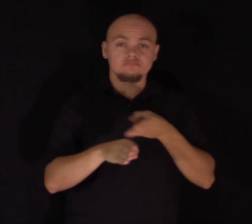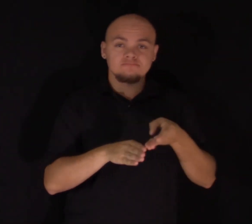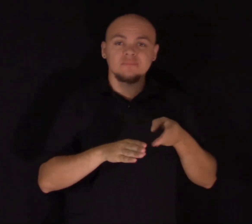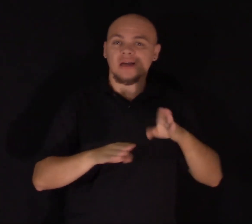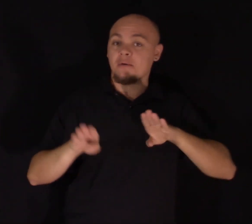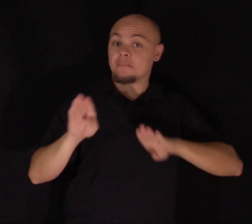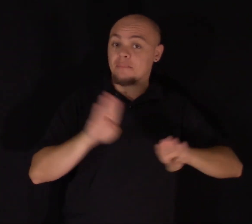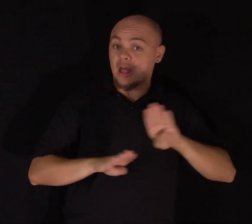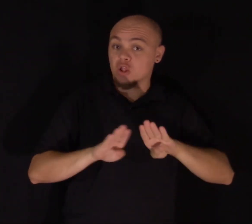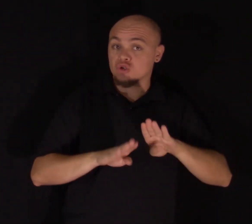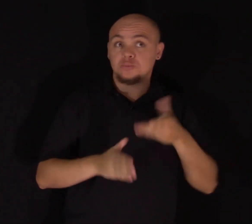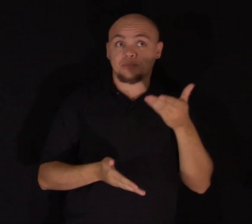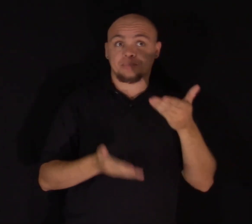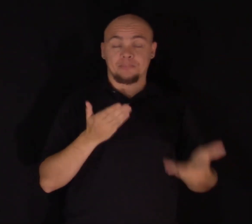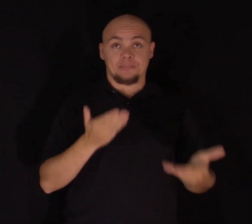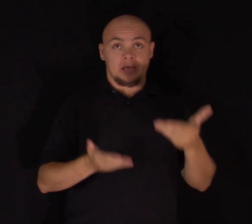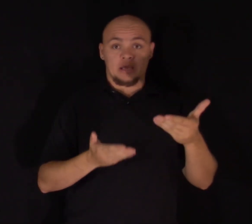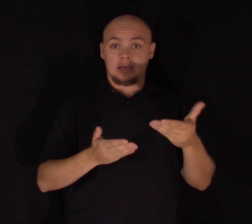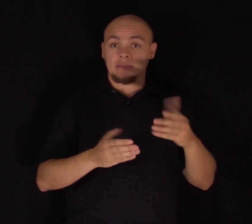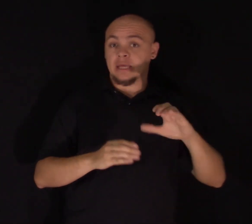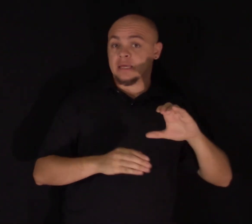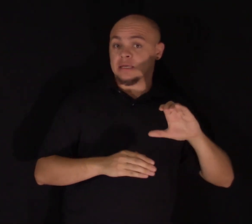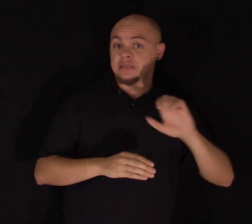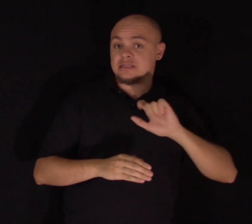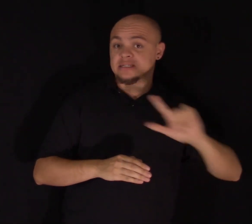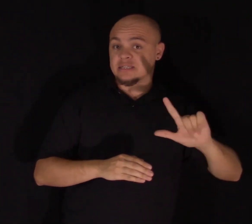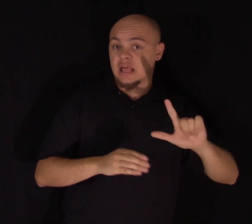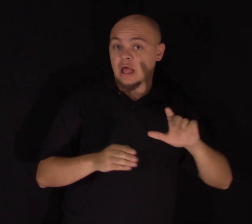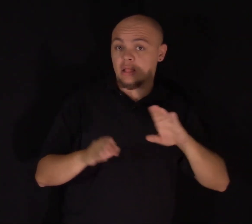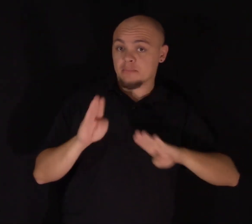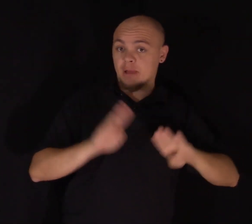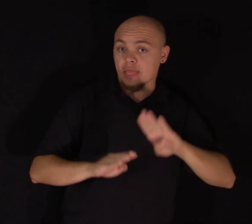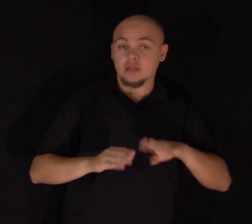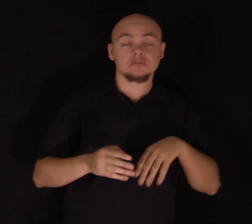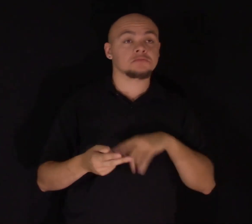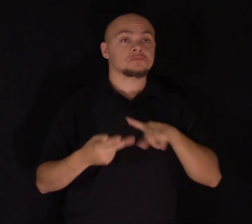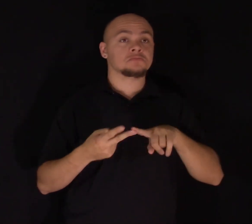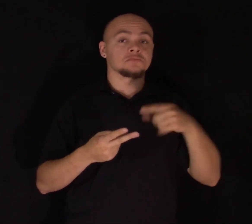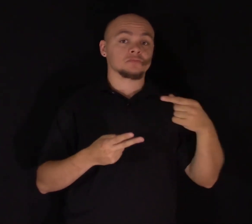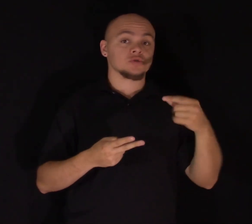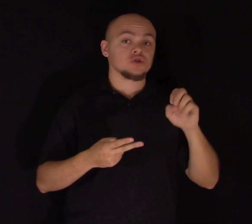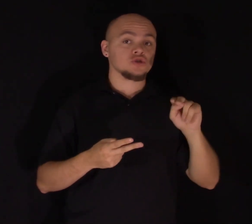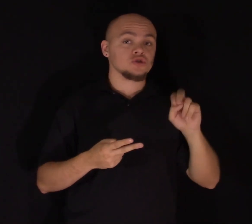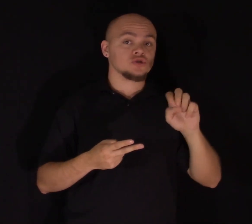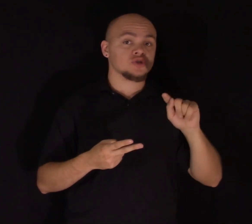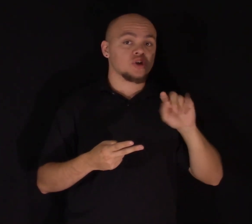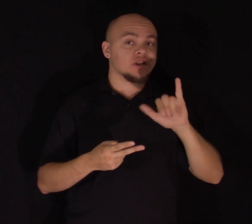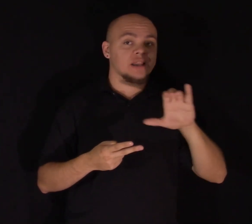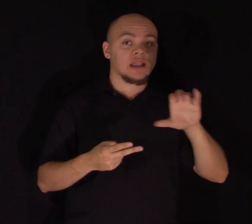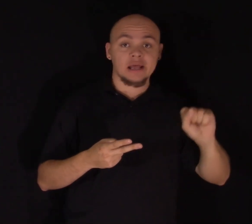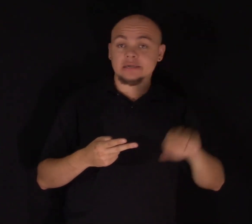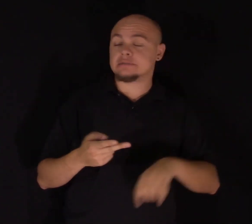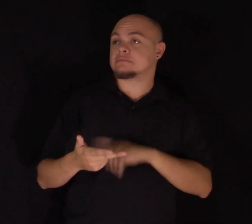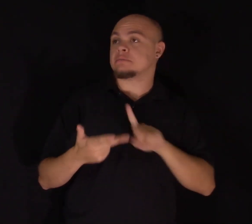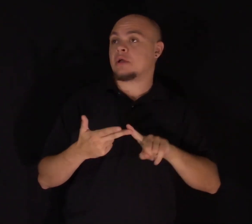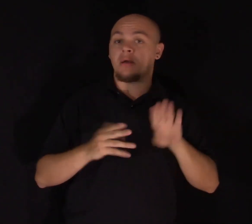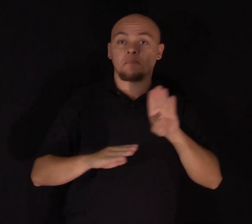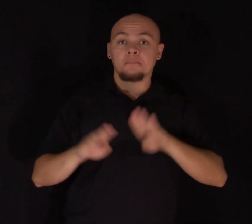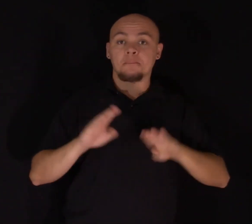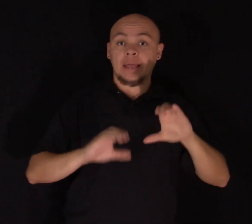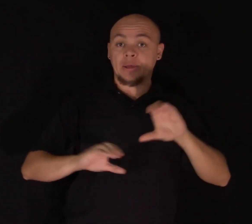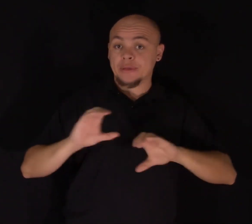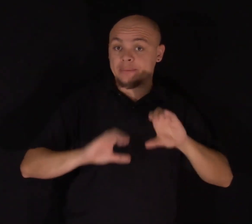biology, maybe cell biology or genetics or biochemistry or really